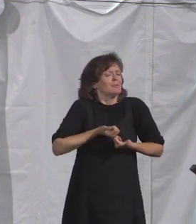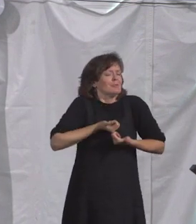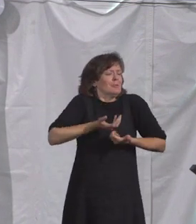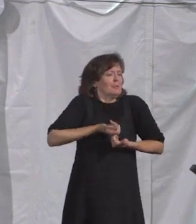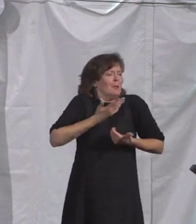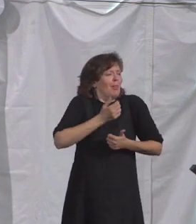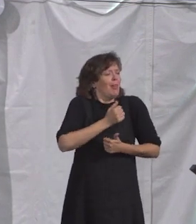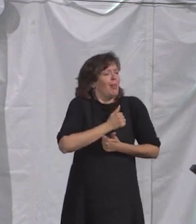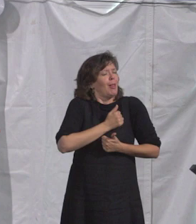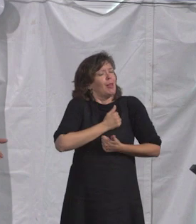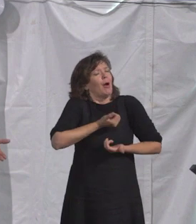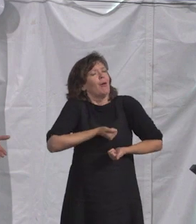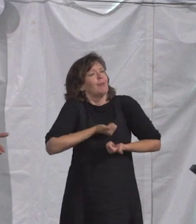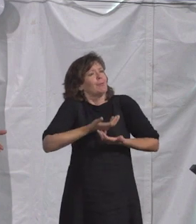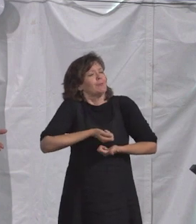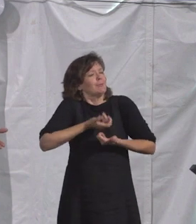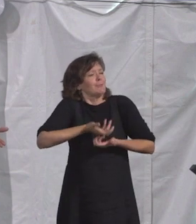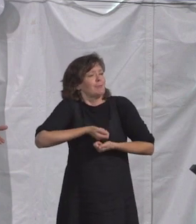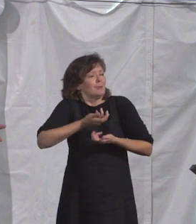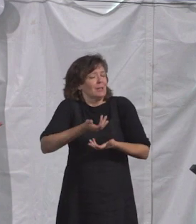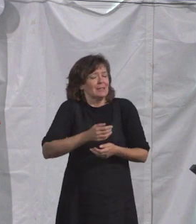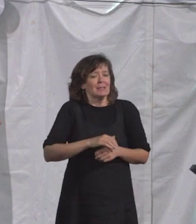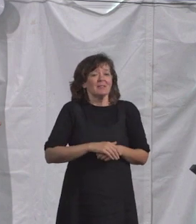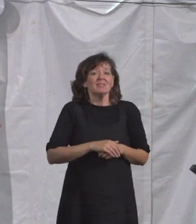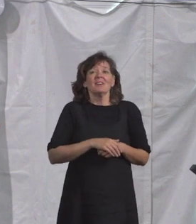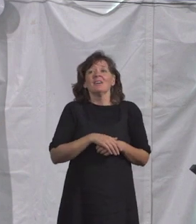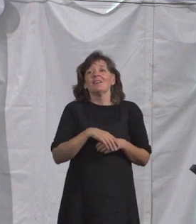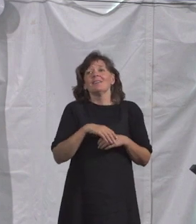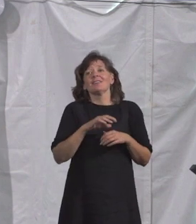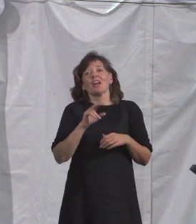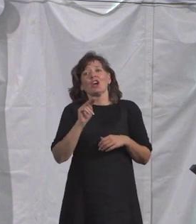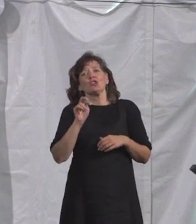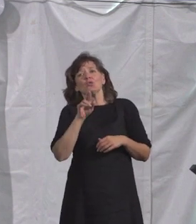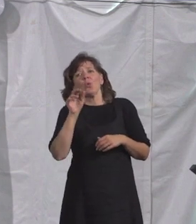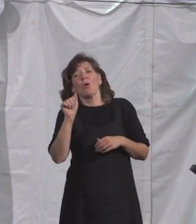"Nora, Nora, how I adore you."